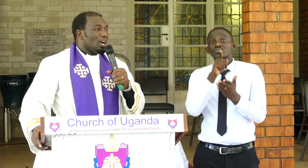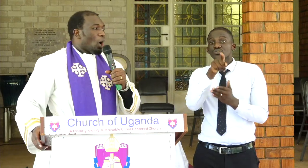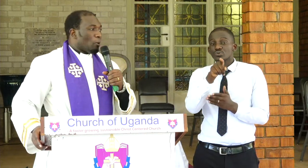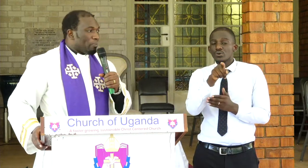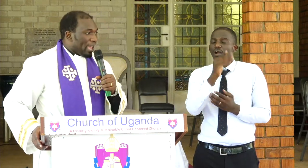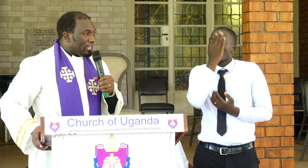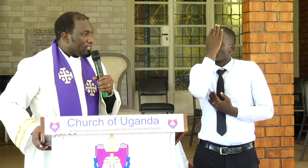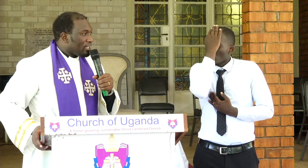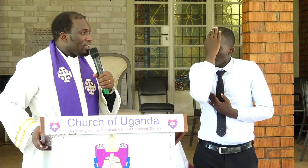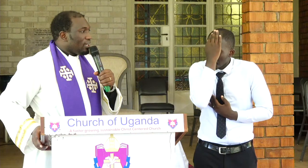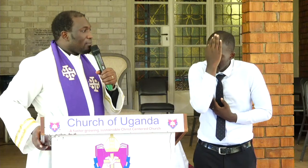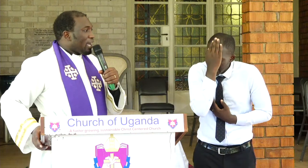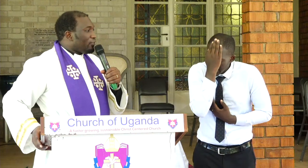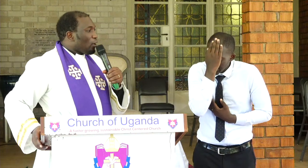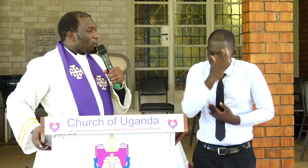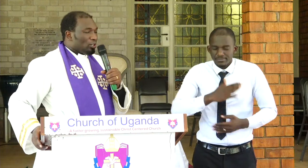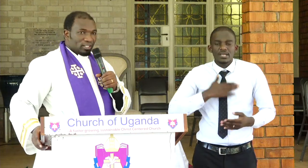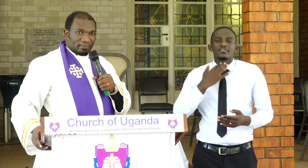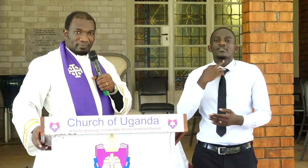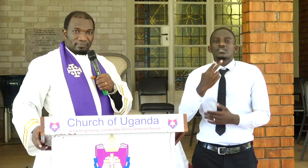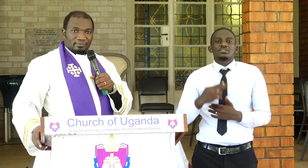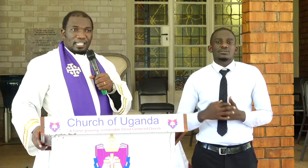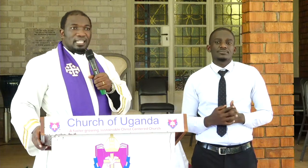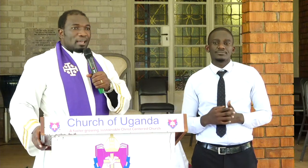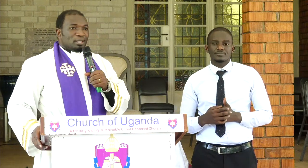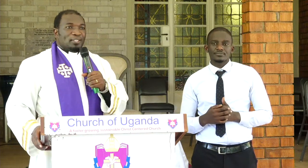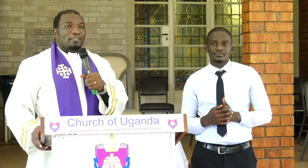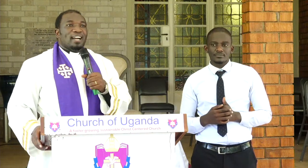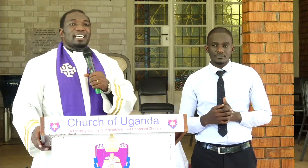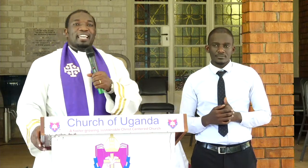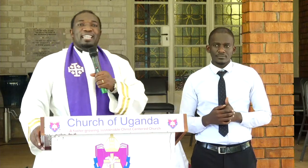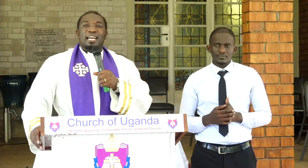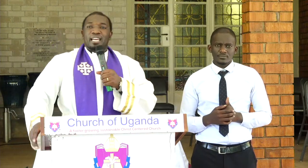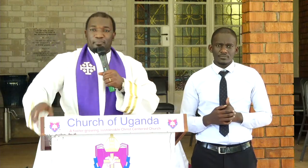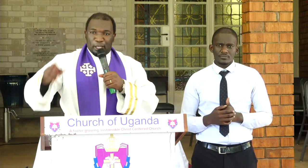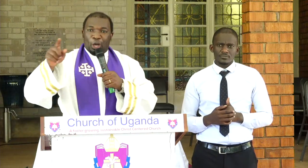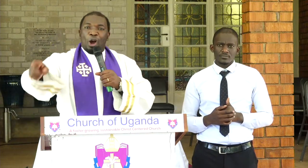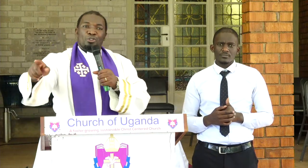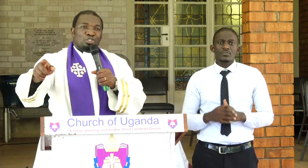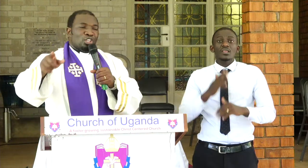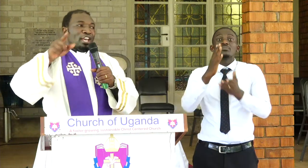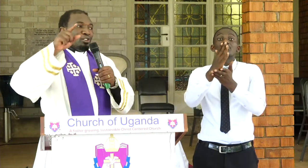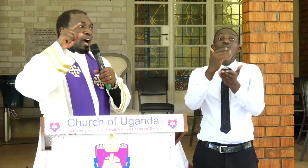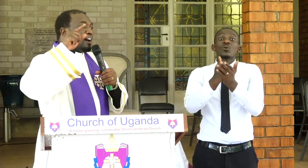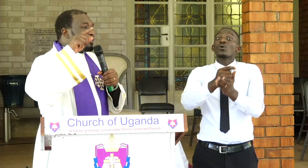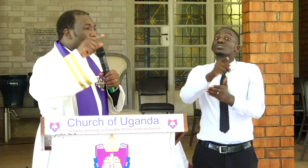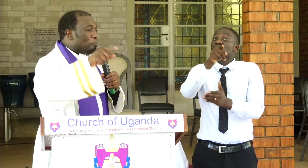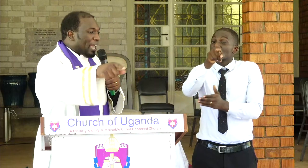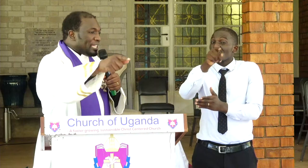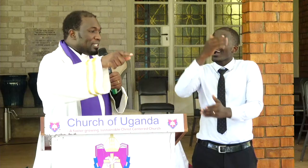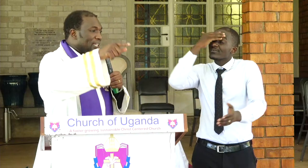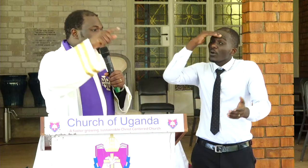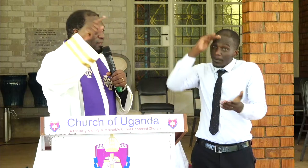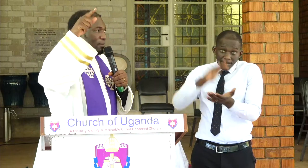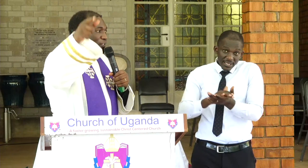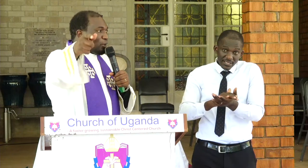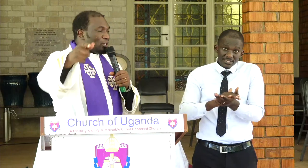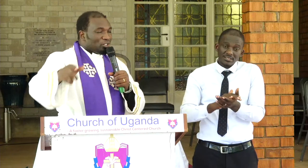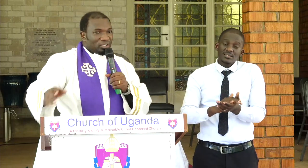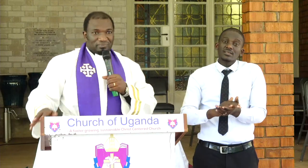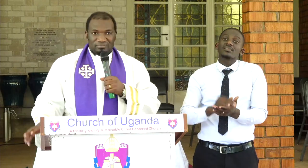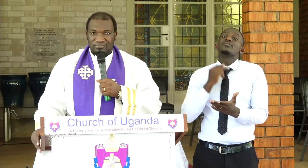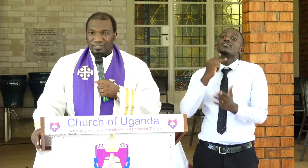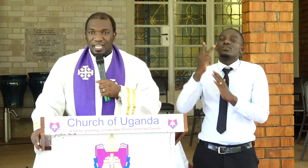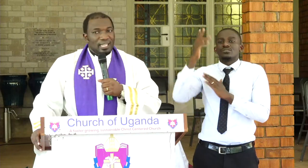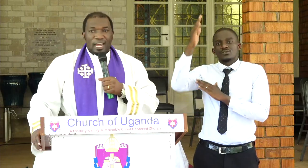have obeyed my voice. Let me say that again. Because you have obeyed my